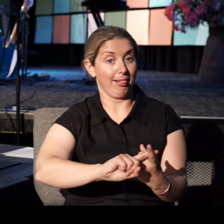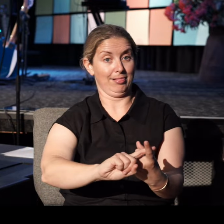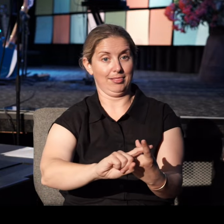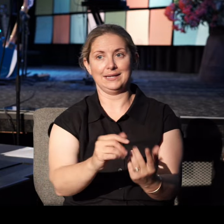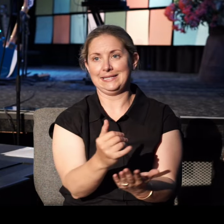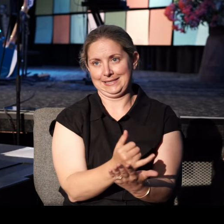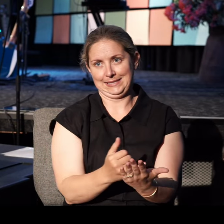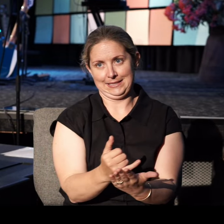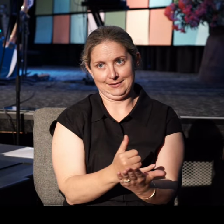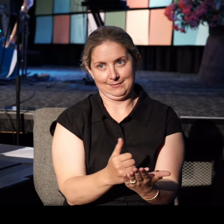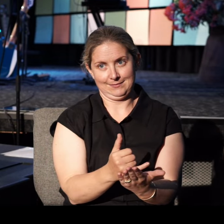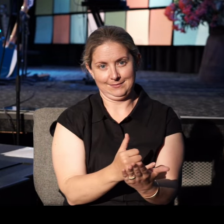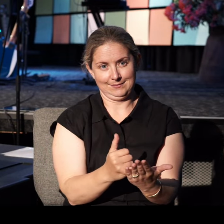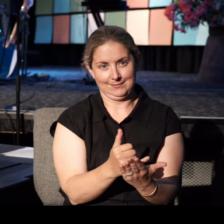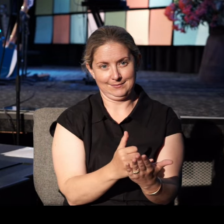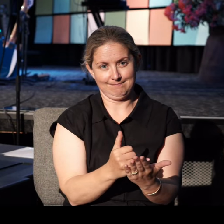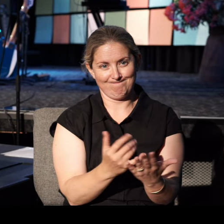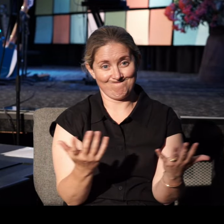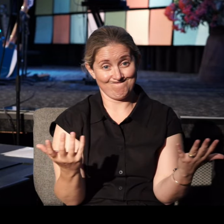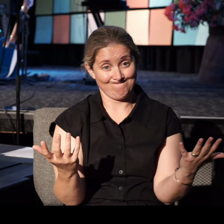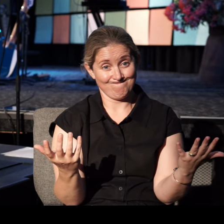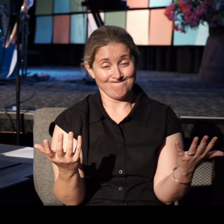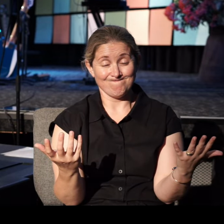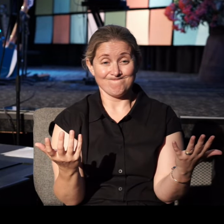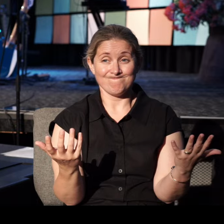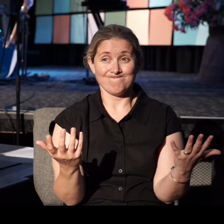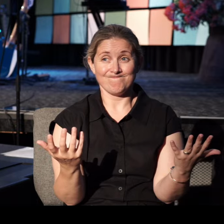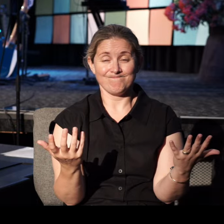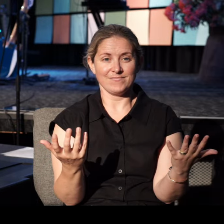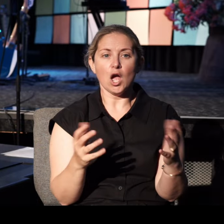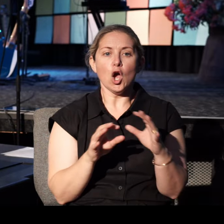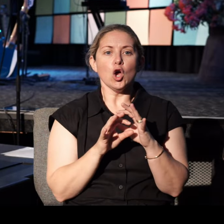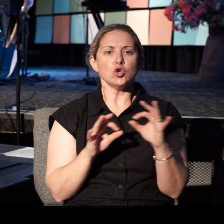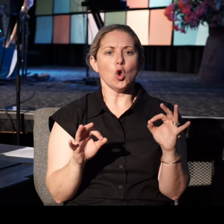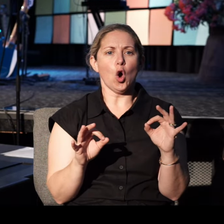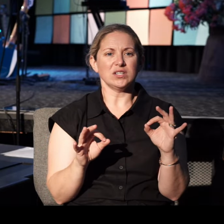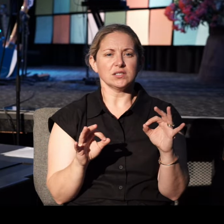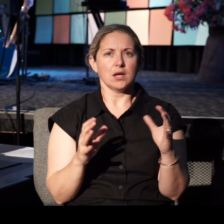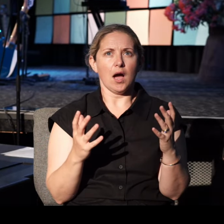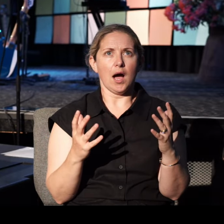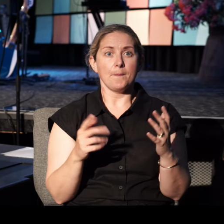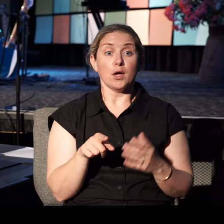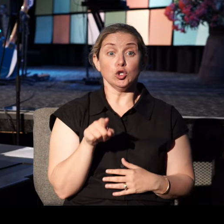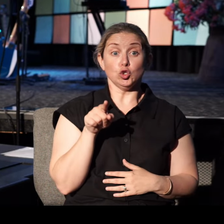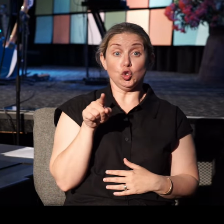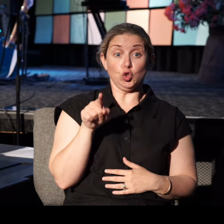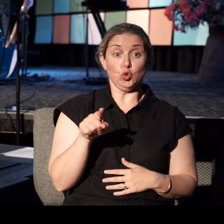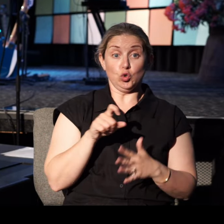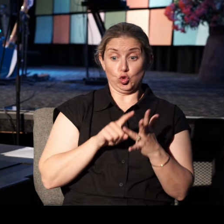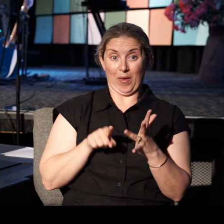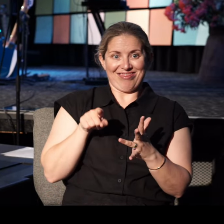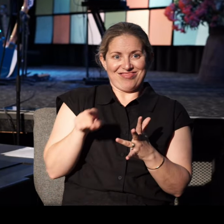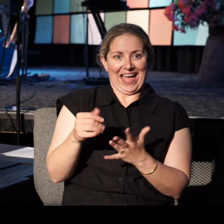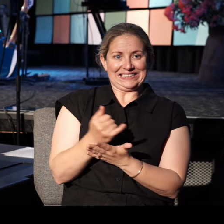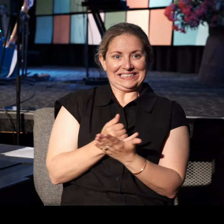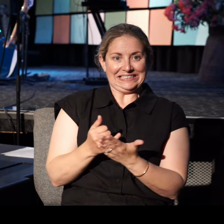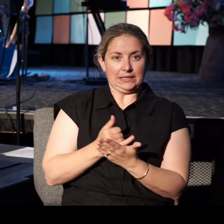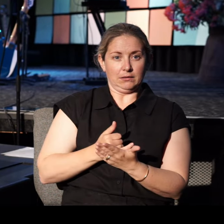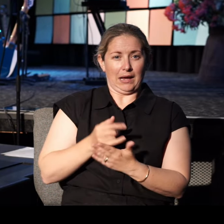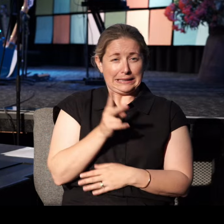Do you dwell in sin? And it's not do you keep doing that thing habitually that you're struggling with as an